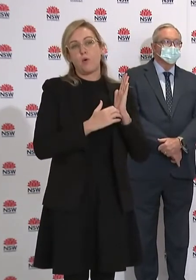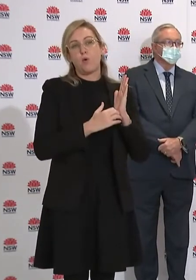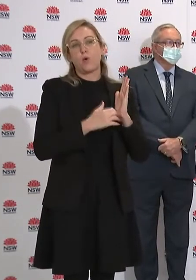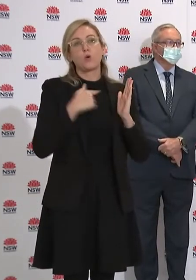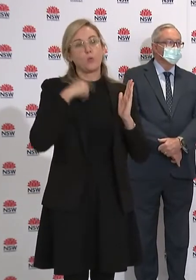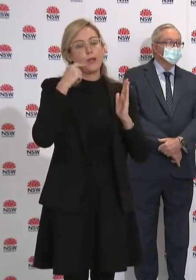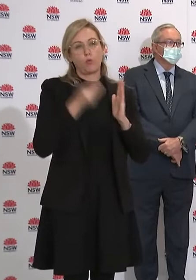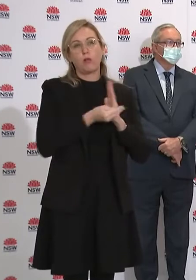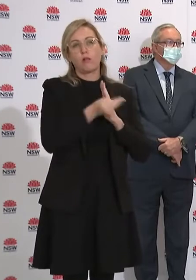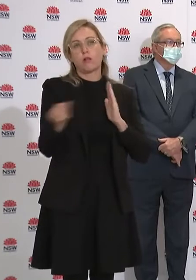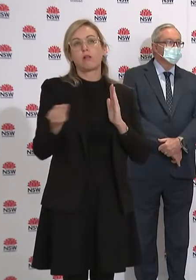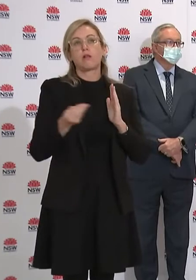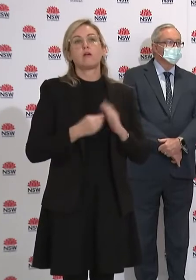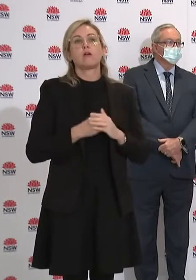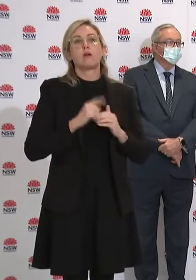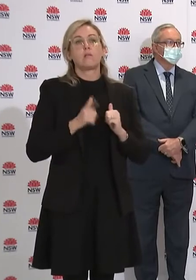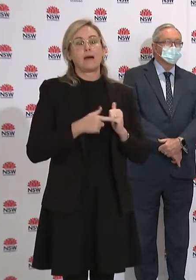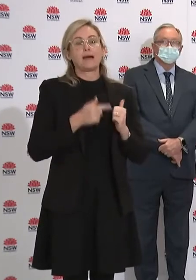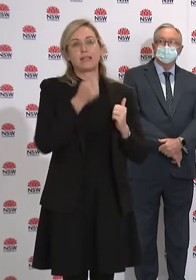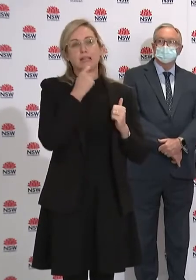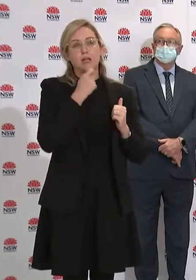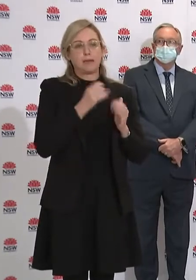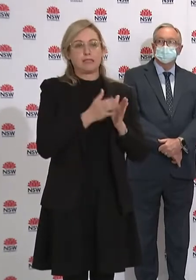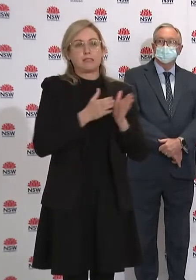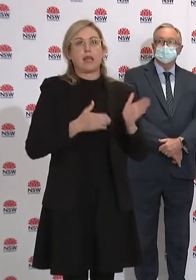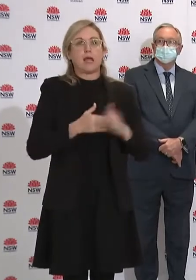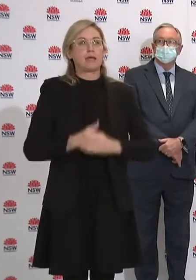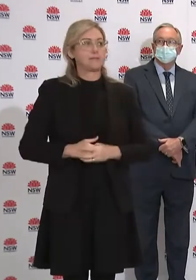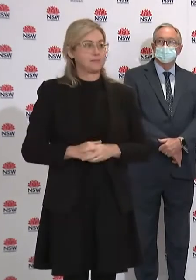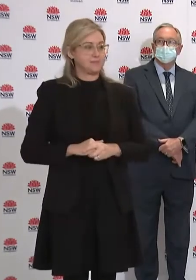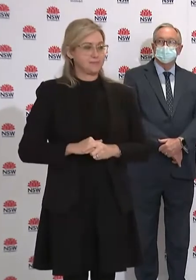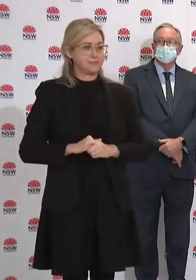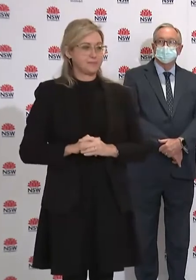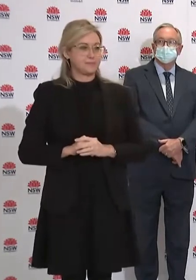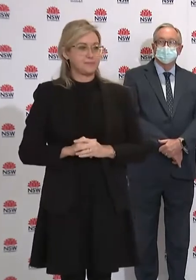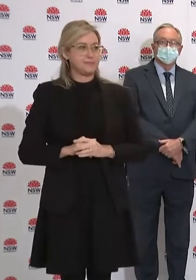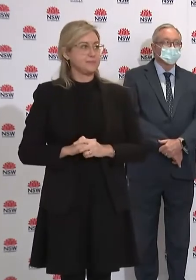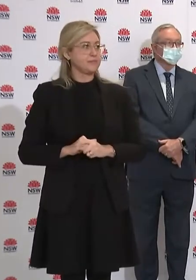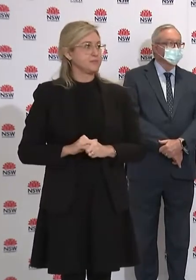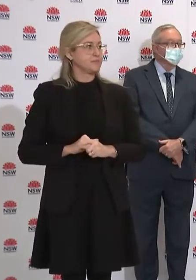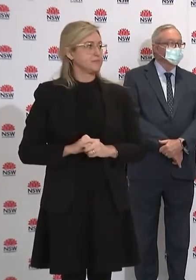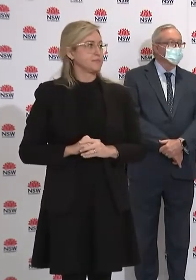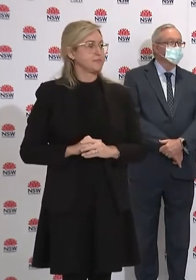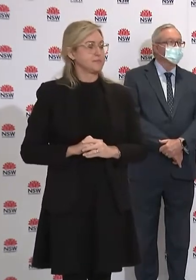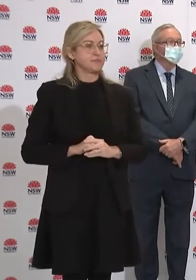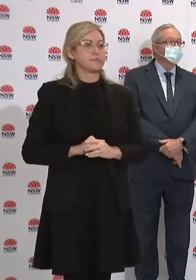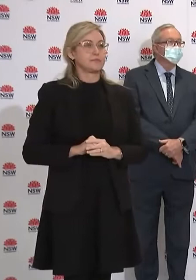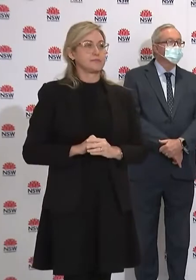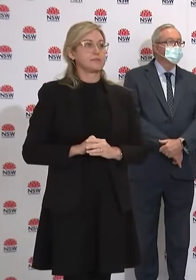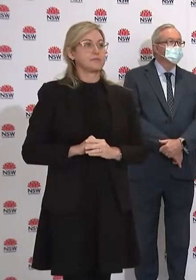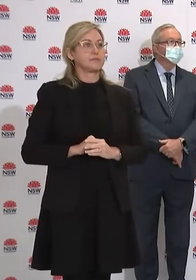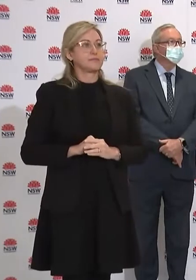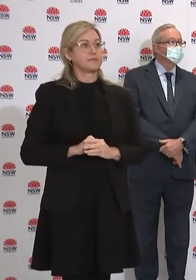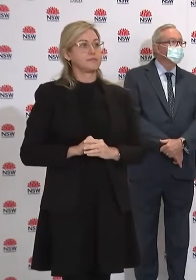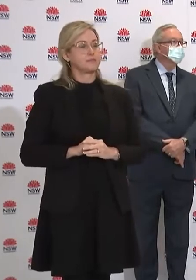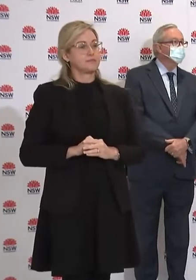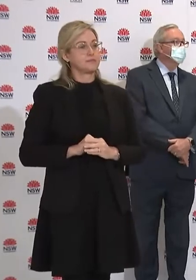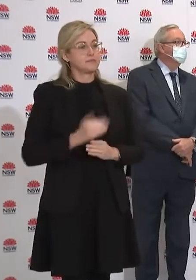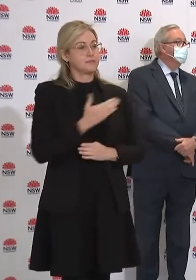report. So we'll get that for you. Guys, can quickly, Lucy and then that gentleman at the end. Yeah. What will